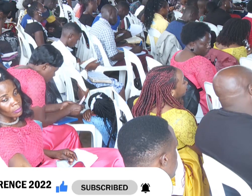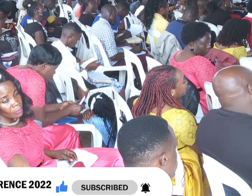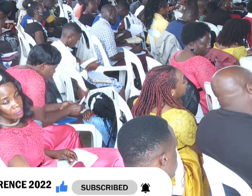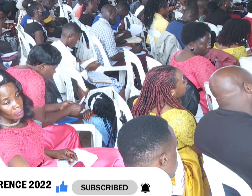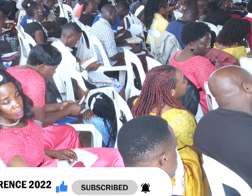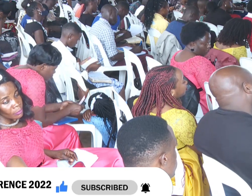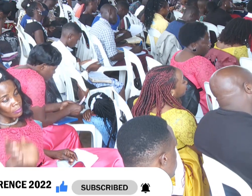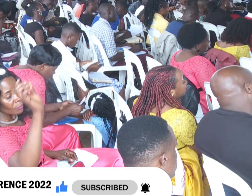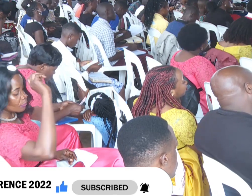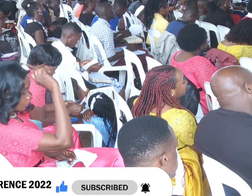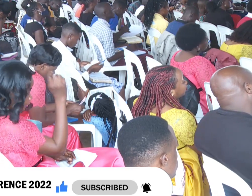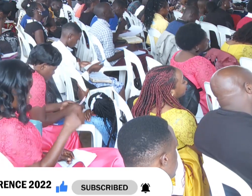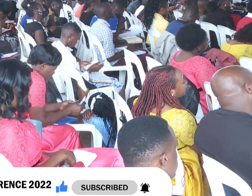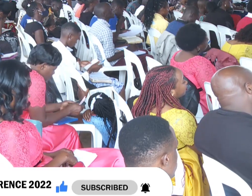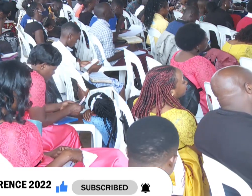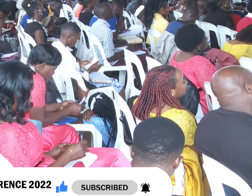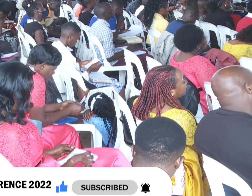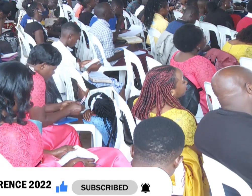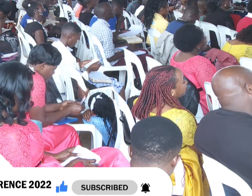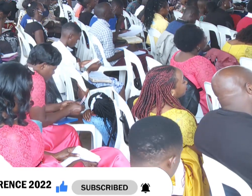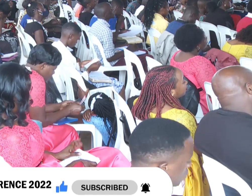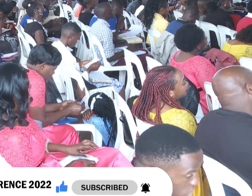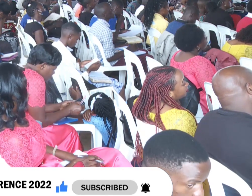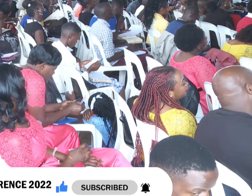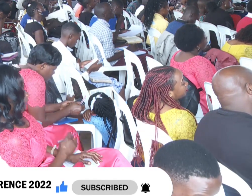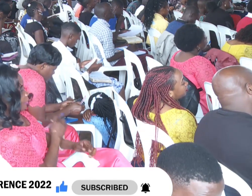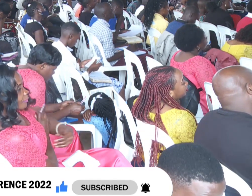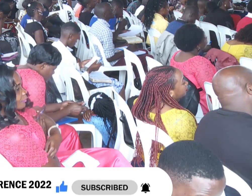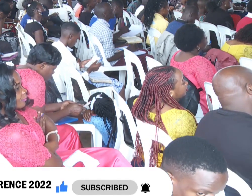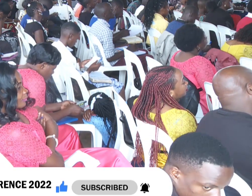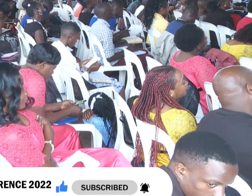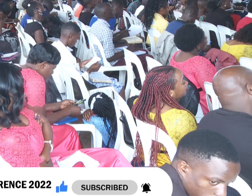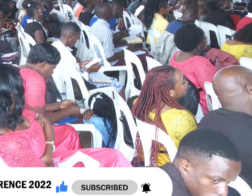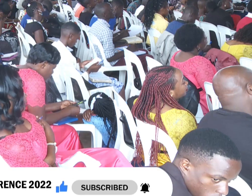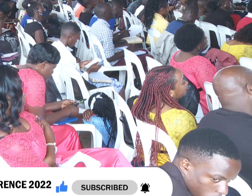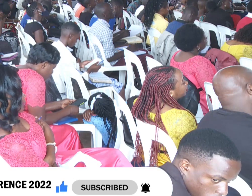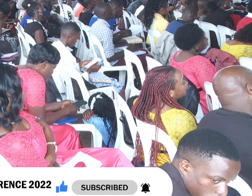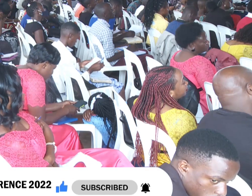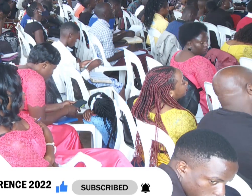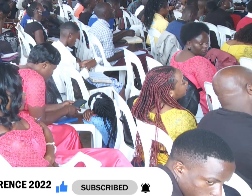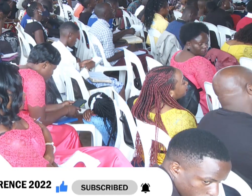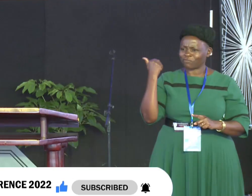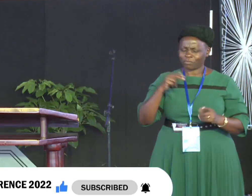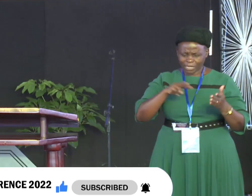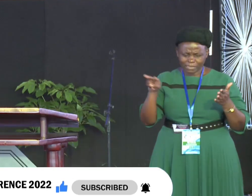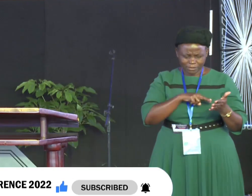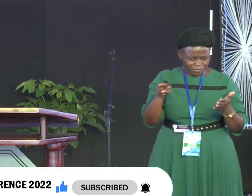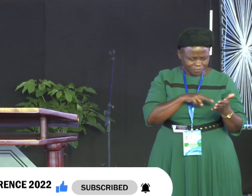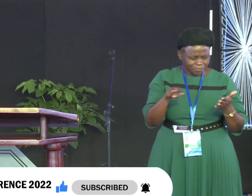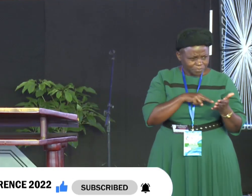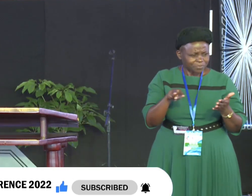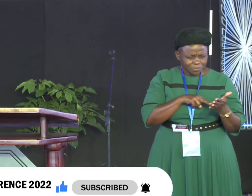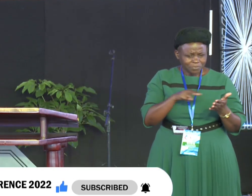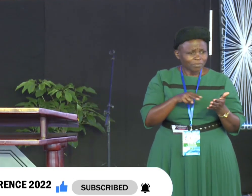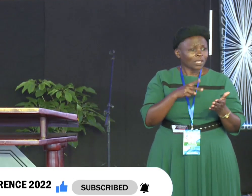Ugendo ukule miaka jigenda jikwata nogama katinze na jisomanga mu January nenji malako mwaka mwezi gumu. You age and then